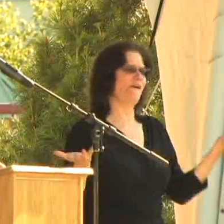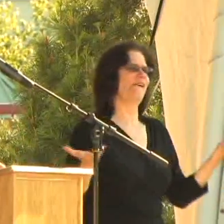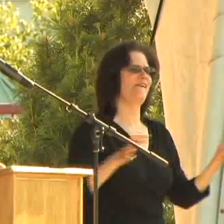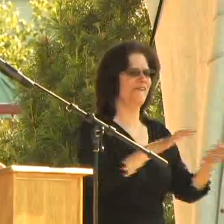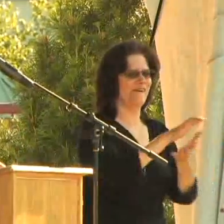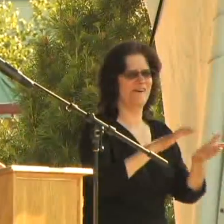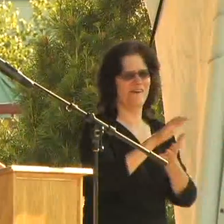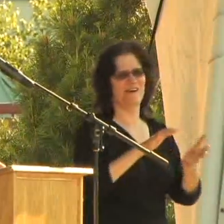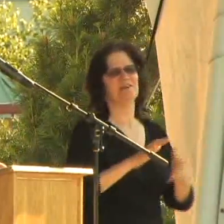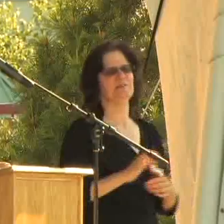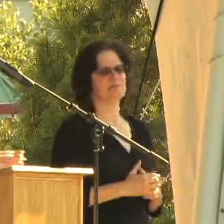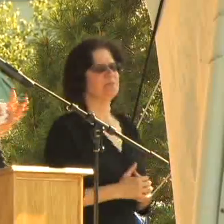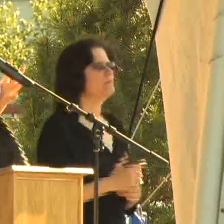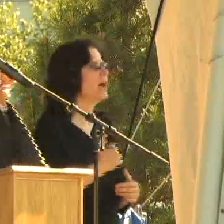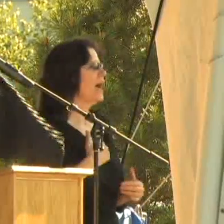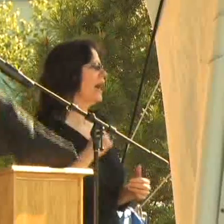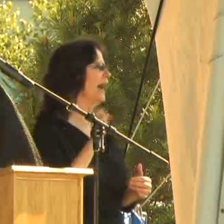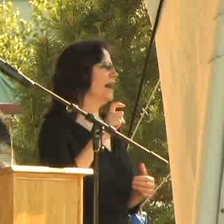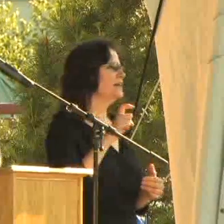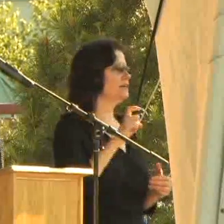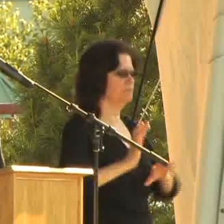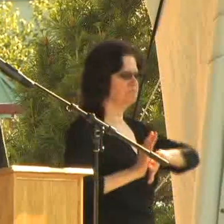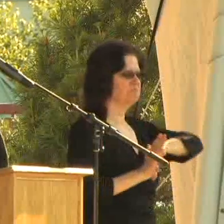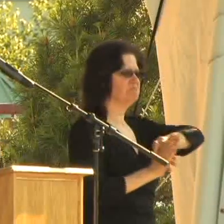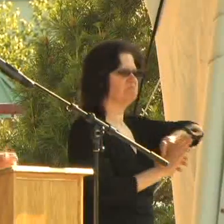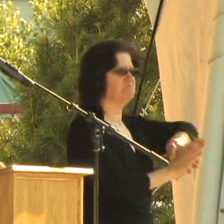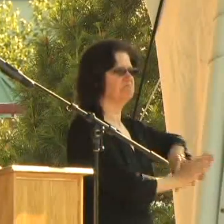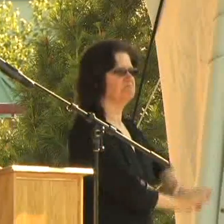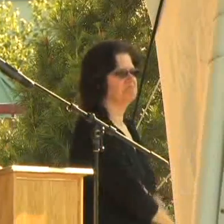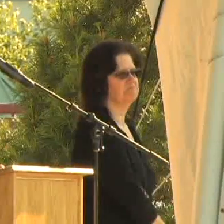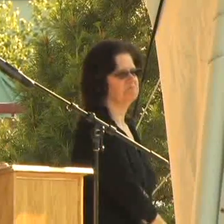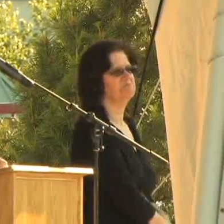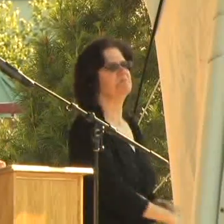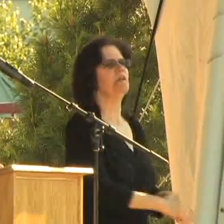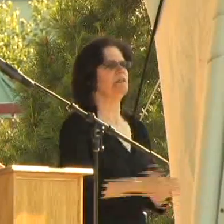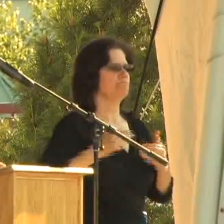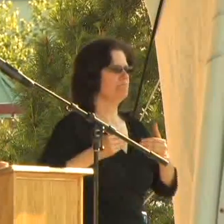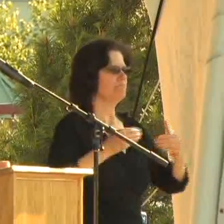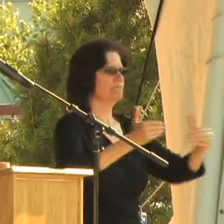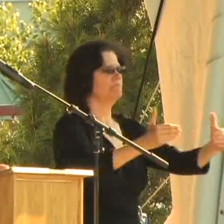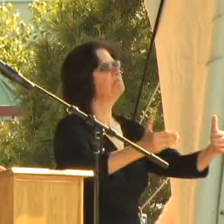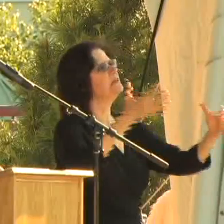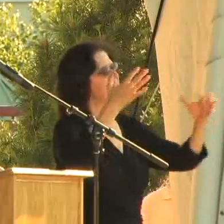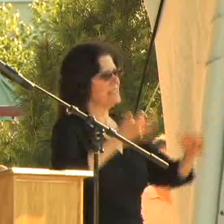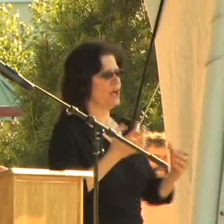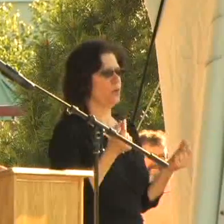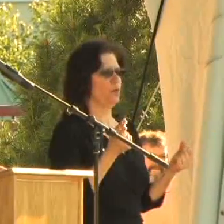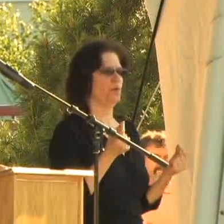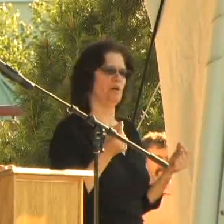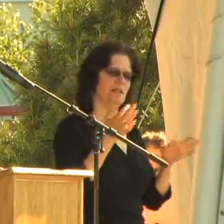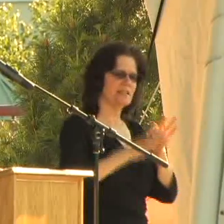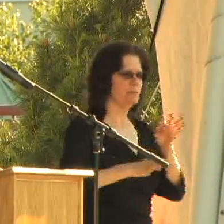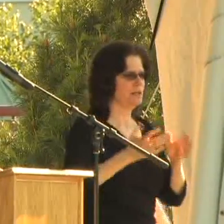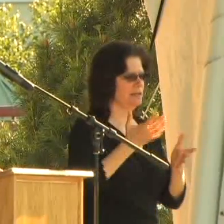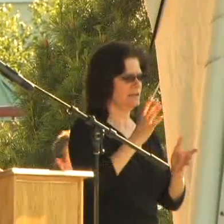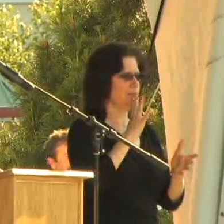perhaps? I had to push these worries inside and move on, and I decided what I would do is simply speak